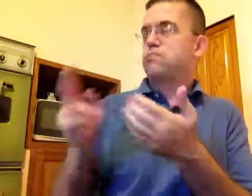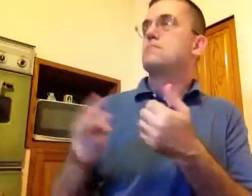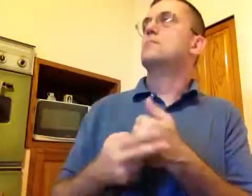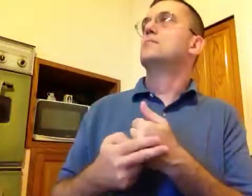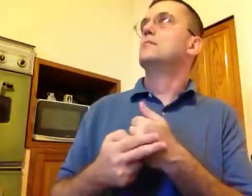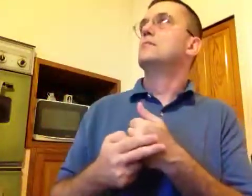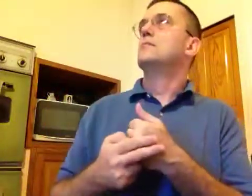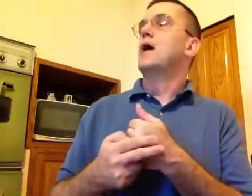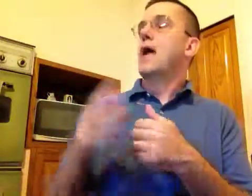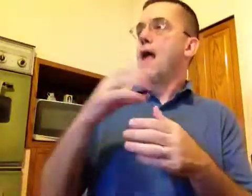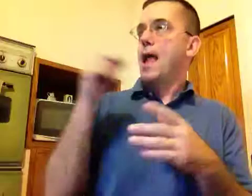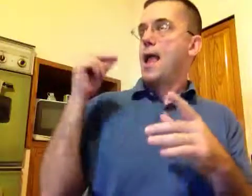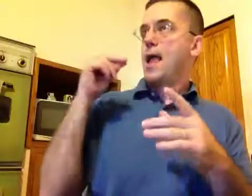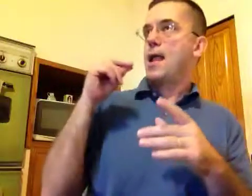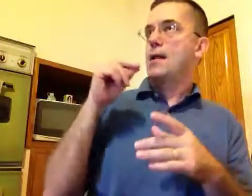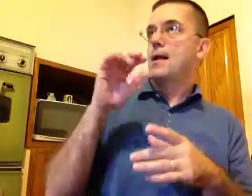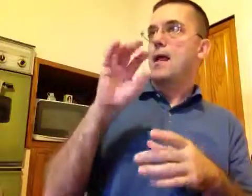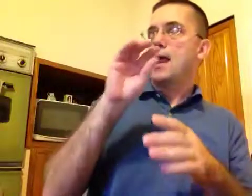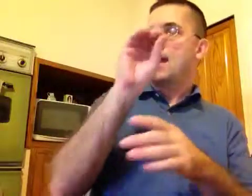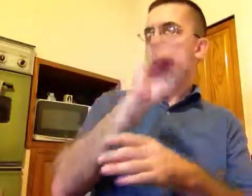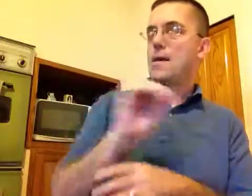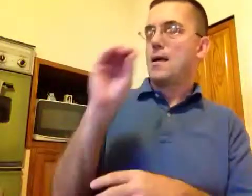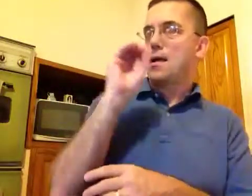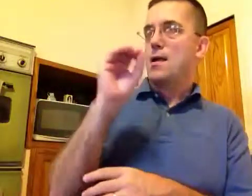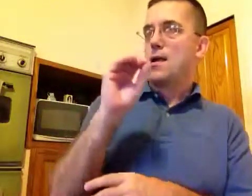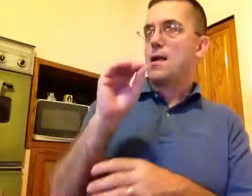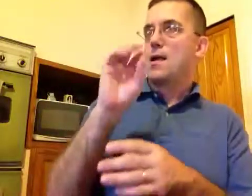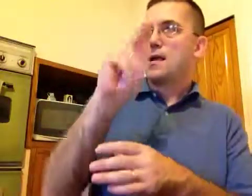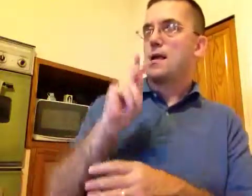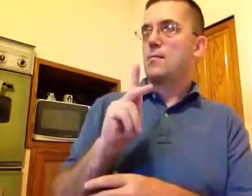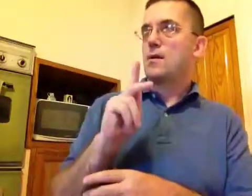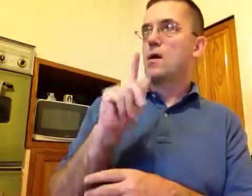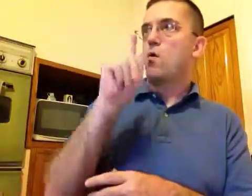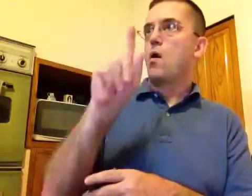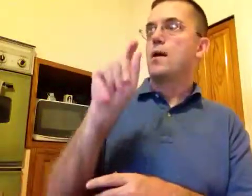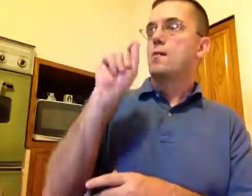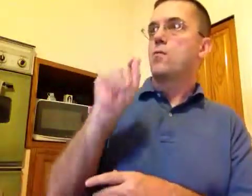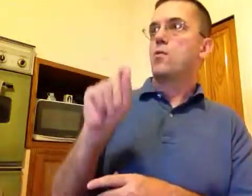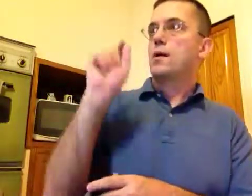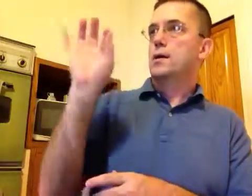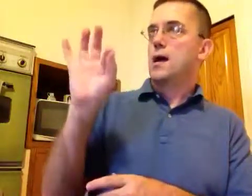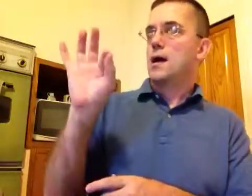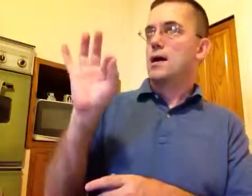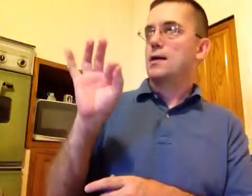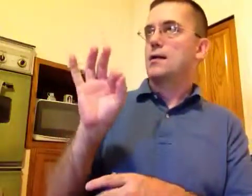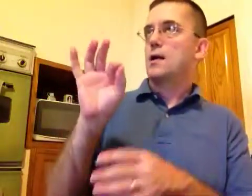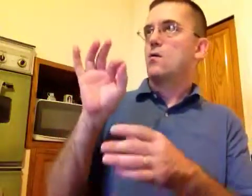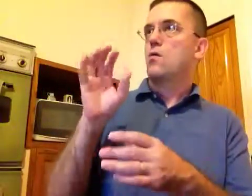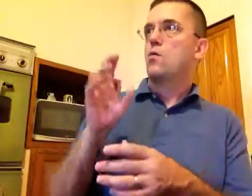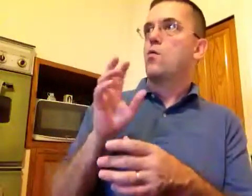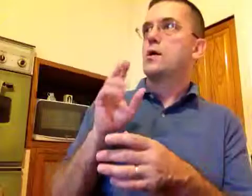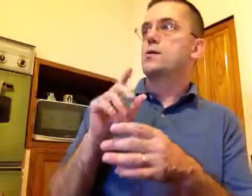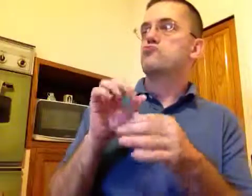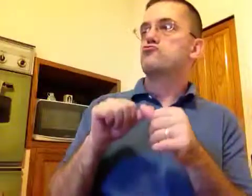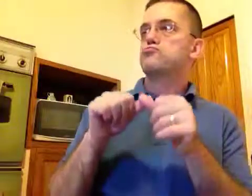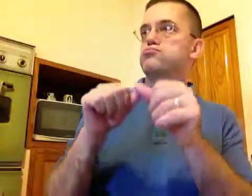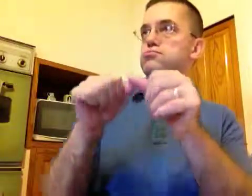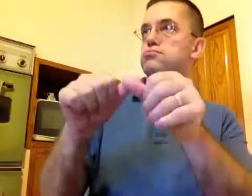then, they came back with, instead of a 0% with no fees, they came back like a 1.9 or something like that. We just milked this as far as... Oh, so you didn't even save the